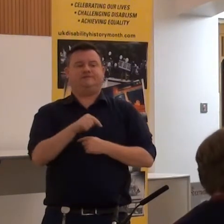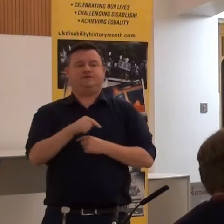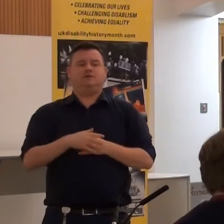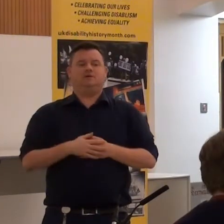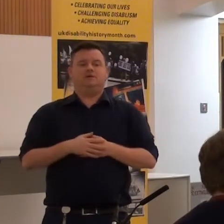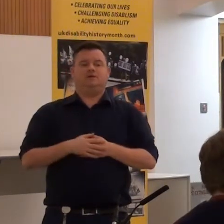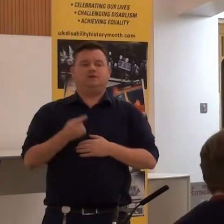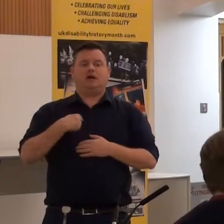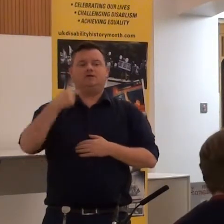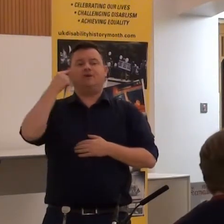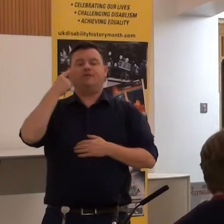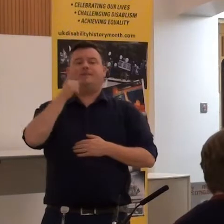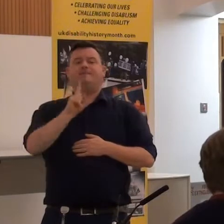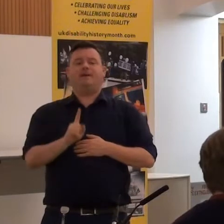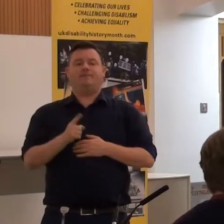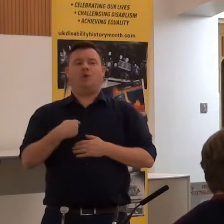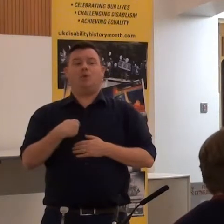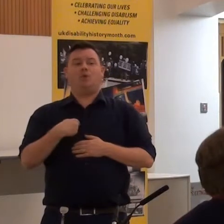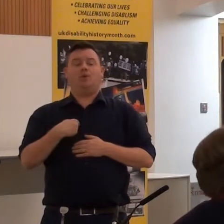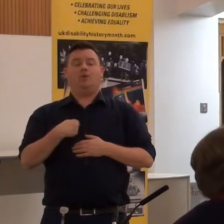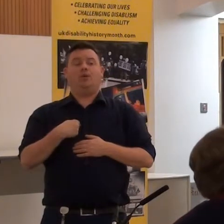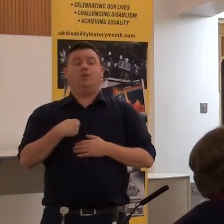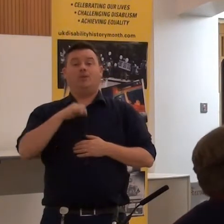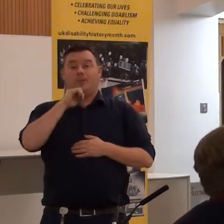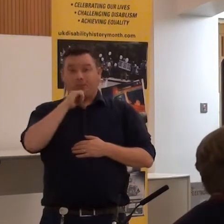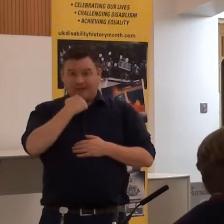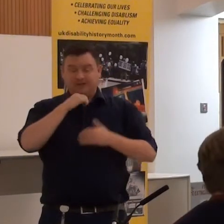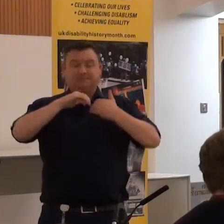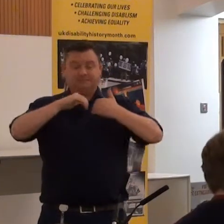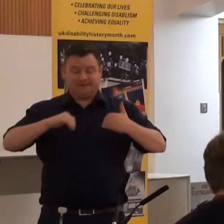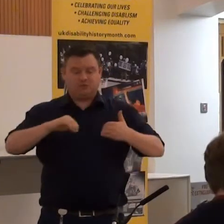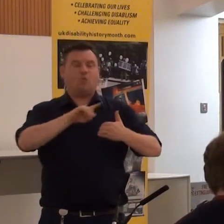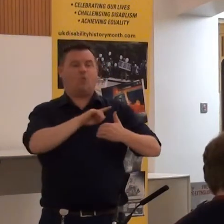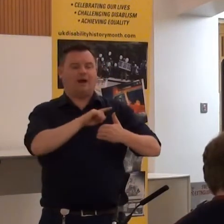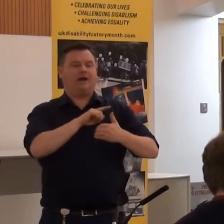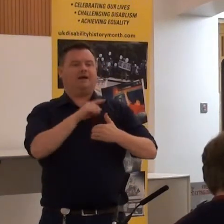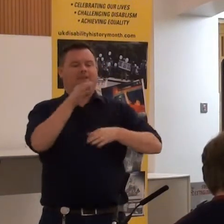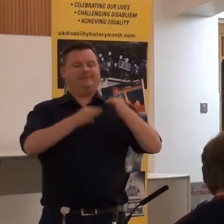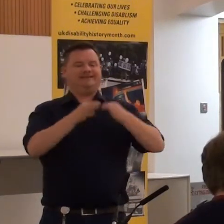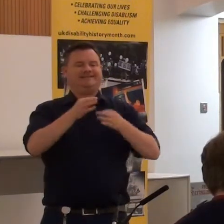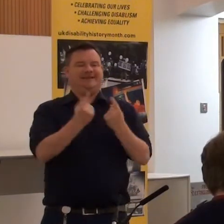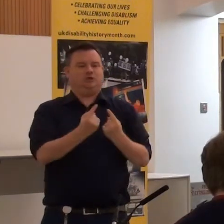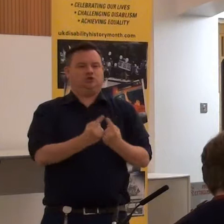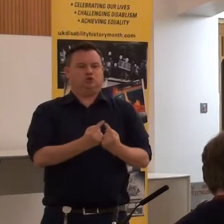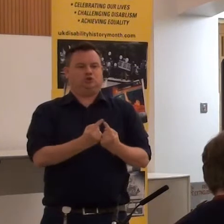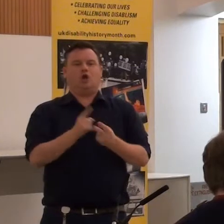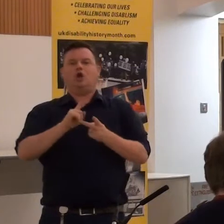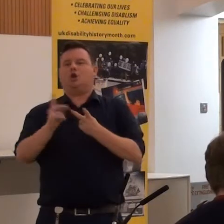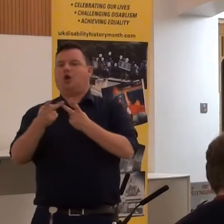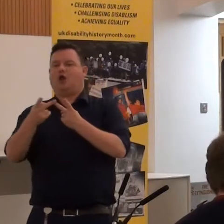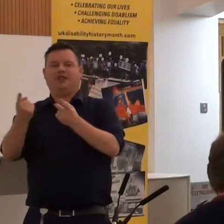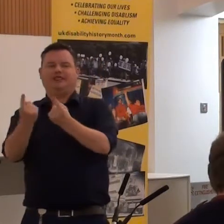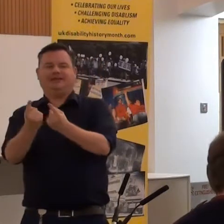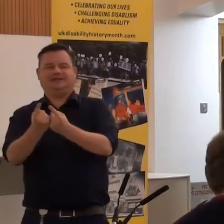I don't think that people will split when there are political issues. It's the political issues that they split over, not other